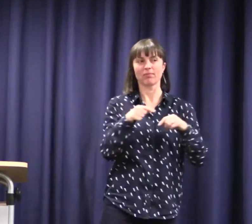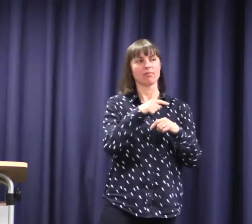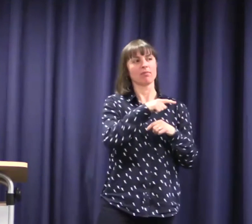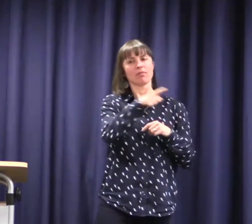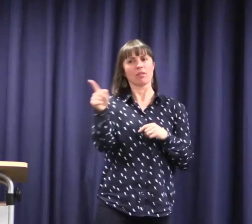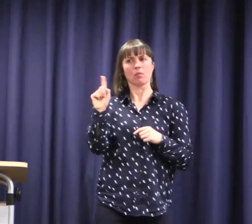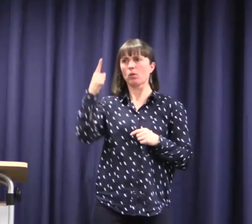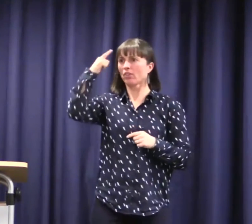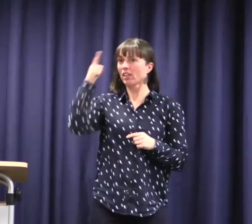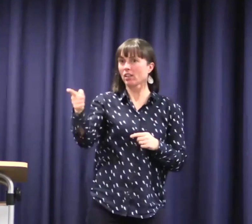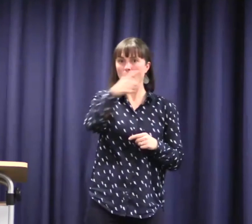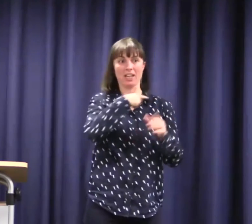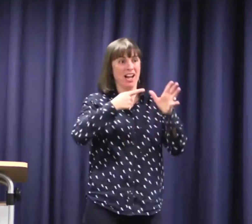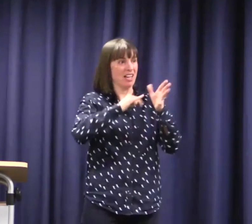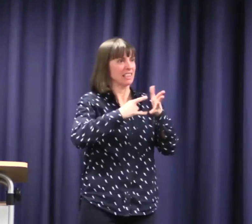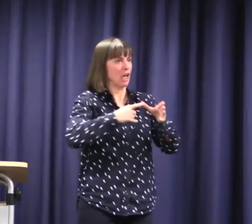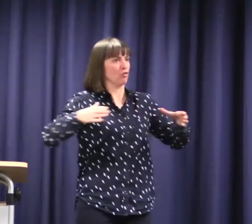I want to put a question to you all.